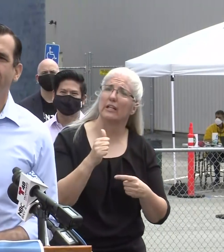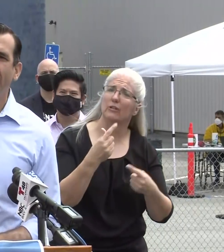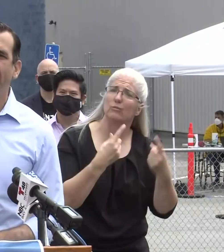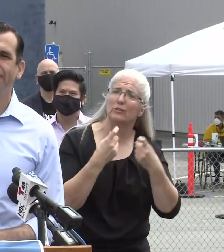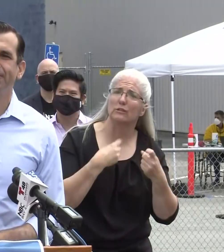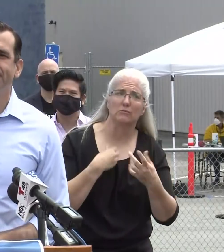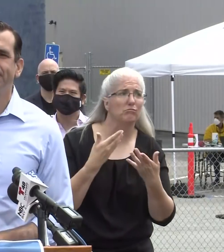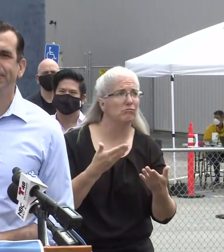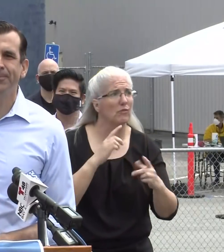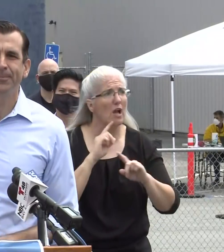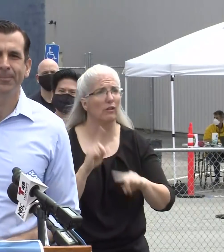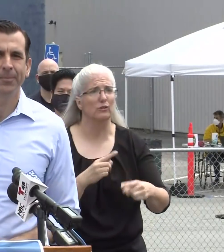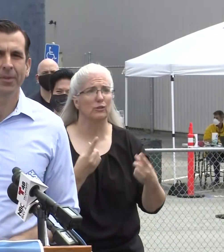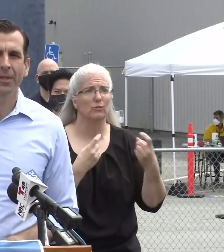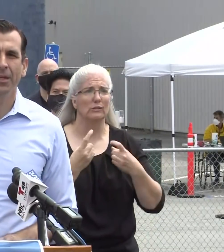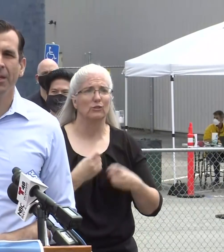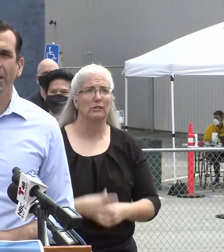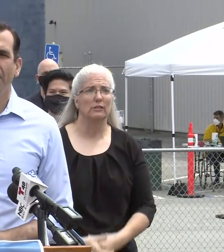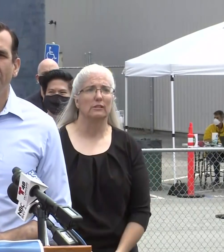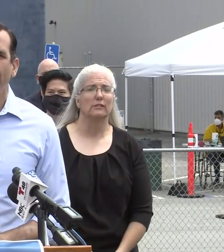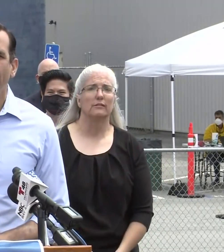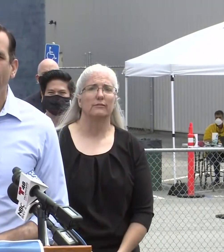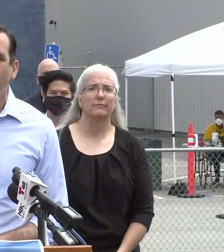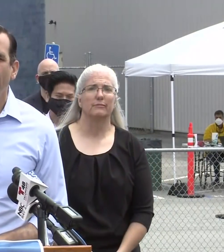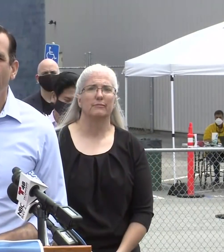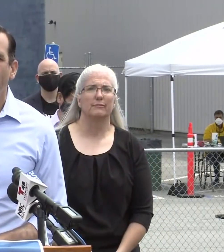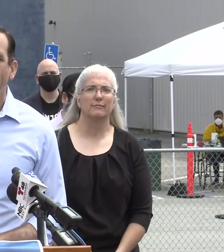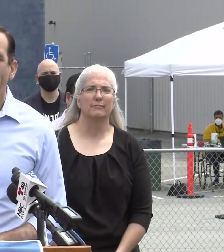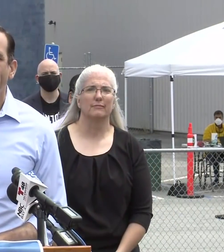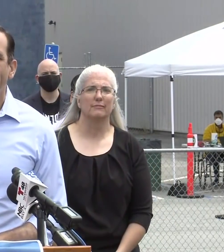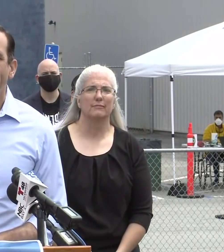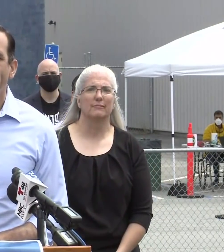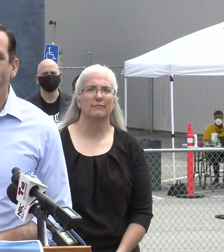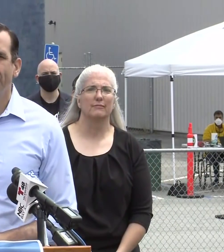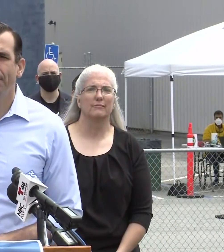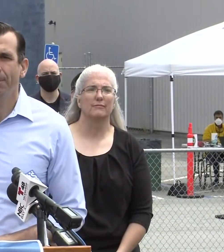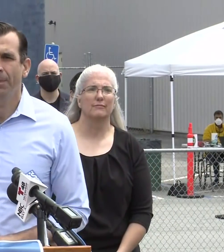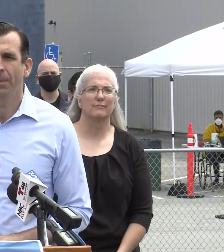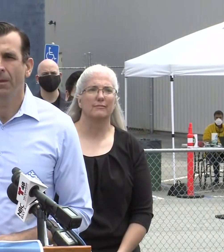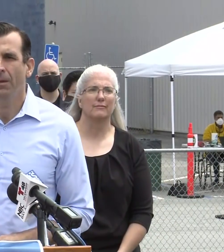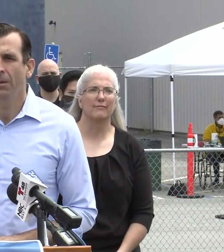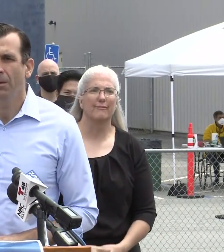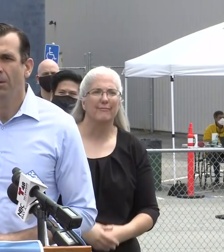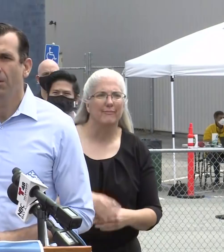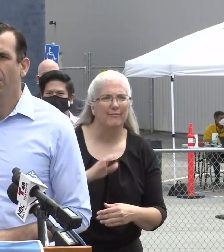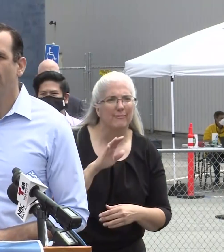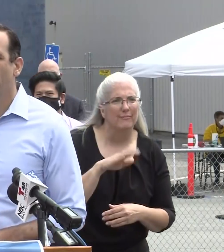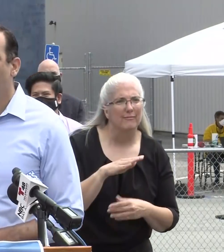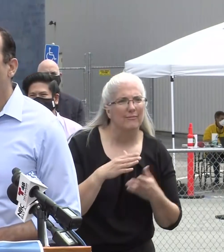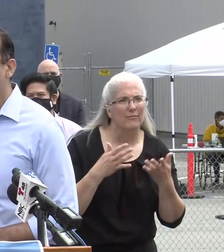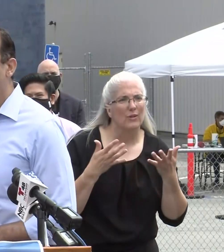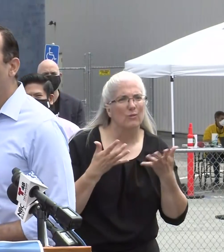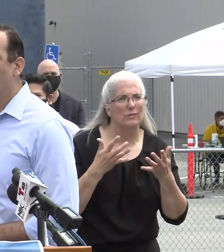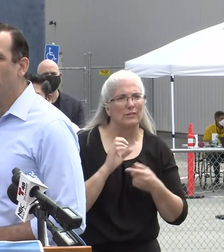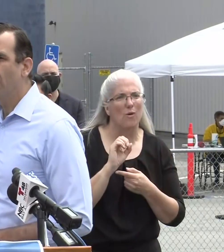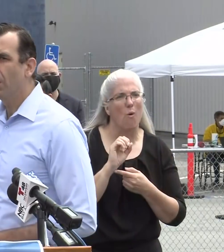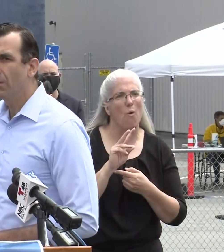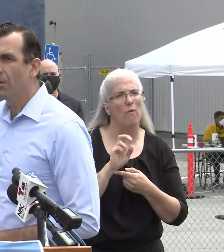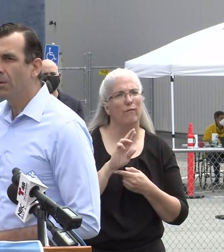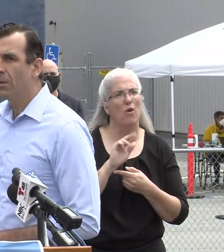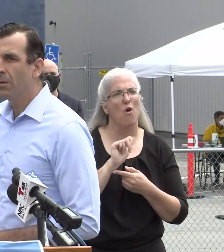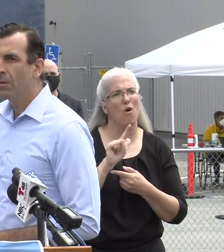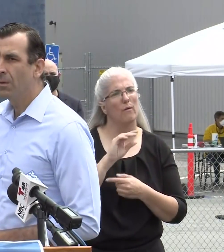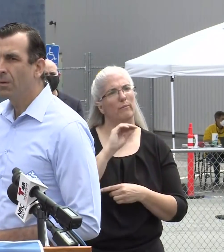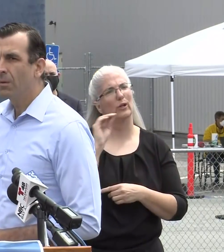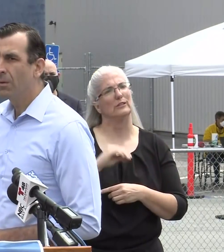language. Hi, Len. Yeah, I have a question. What is the overall percentage of testing in Santa Clara